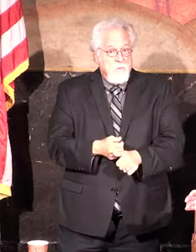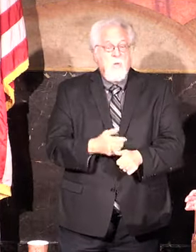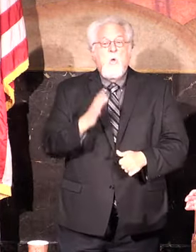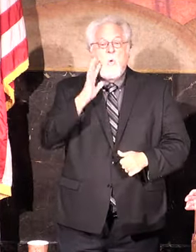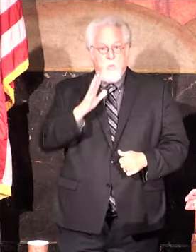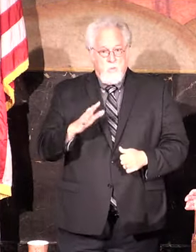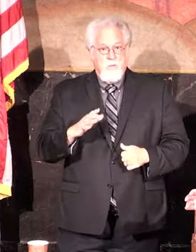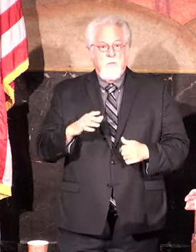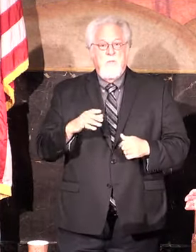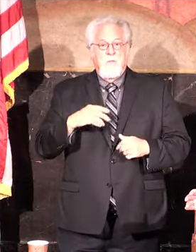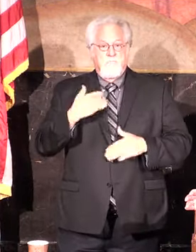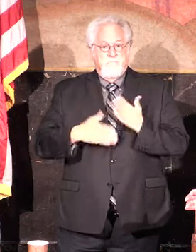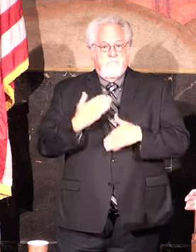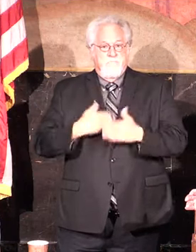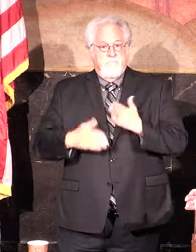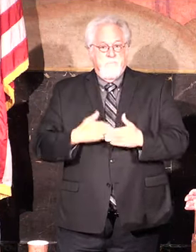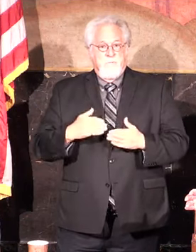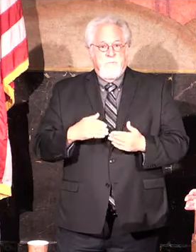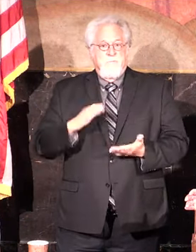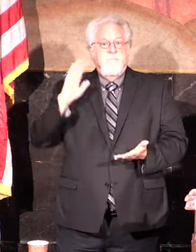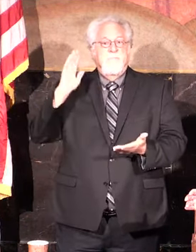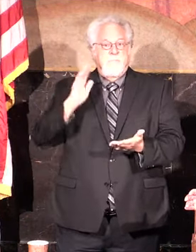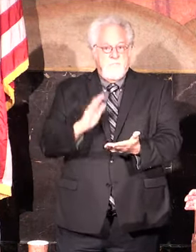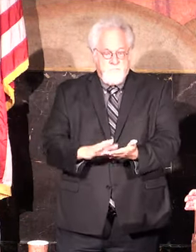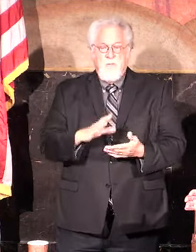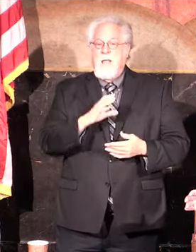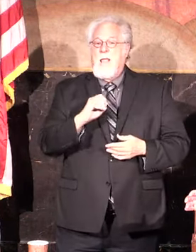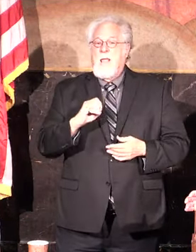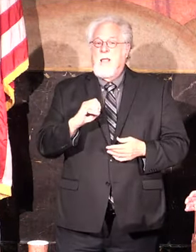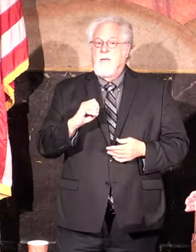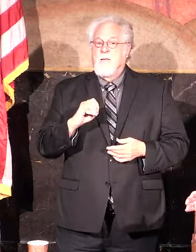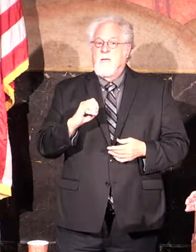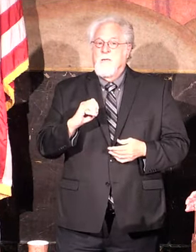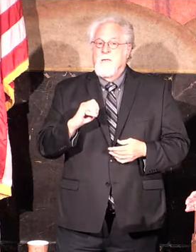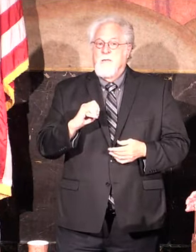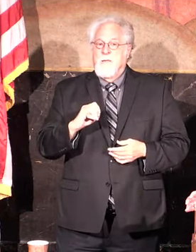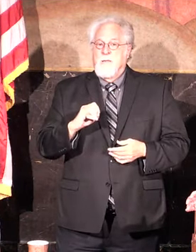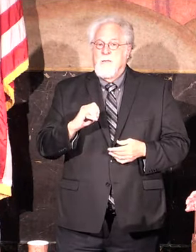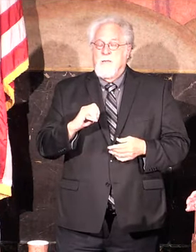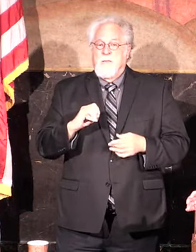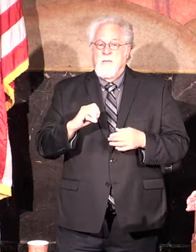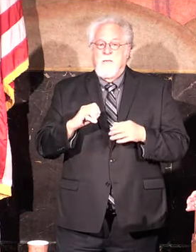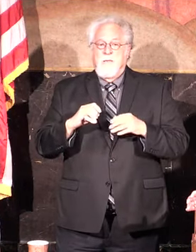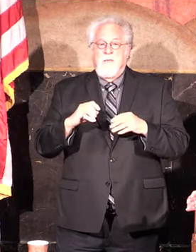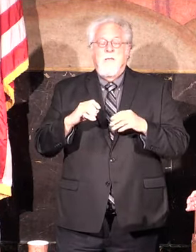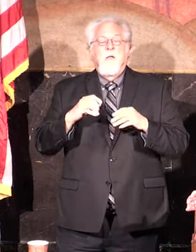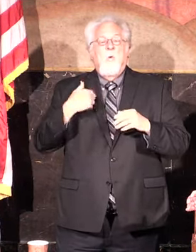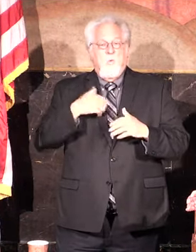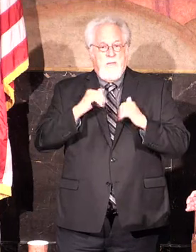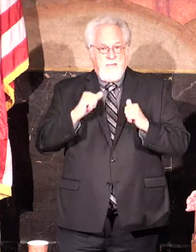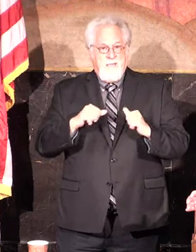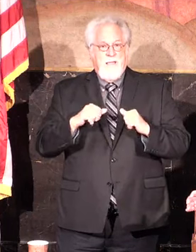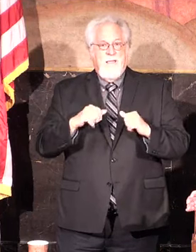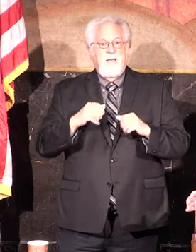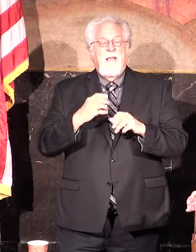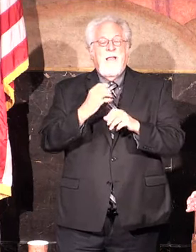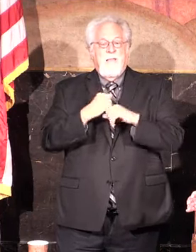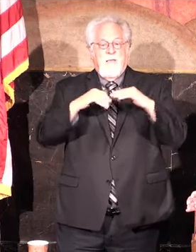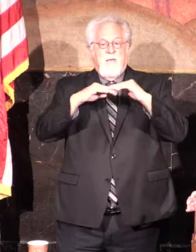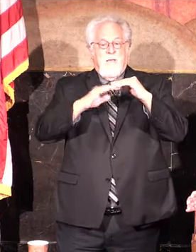will actually accelerate the improvements that we're making, and they'll be long lasting. And we can get to a transmission